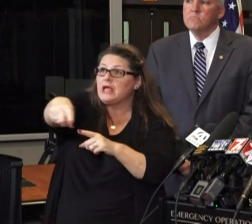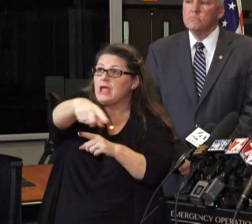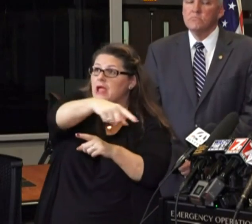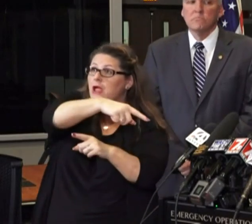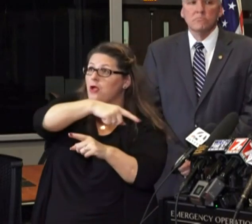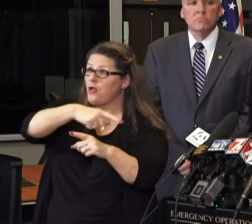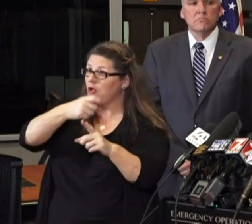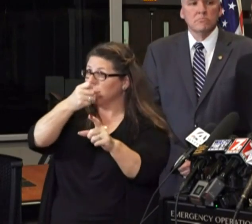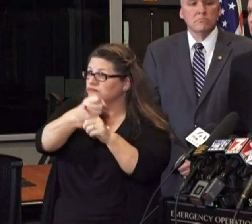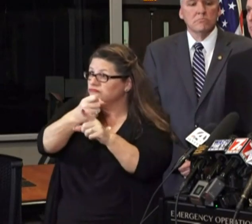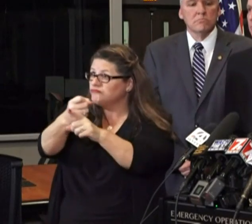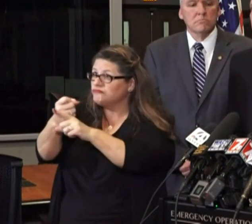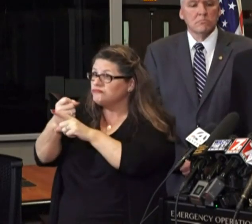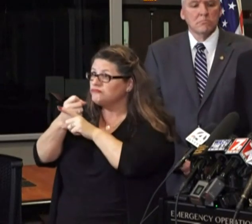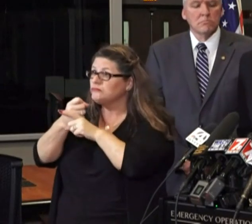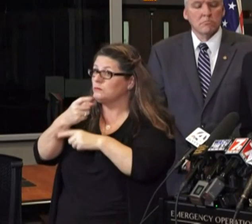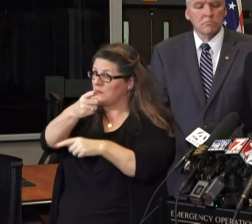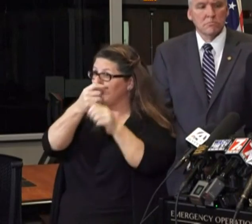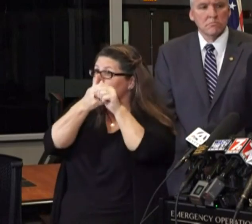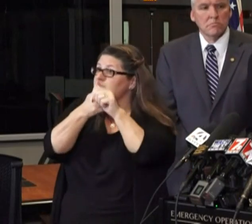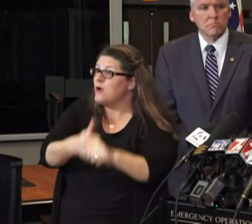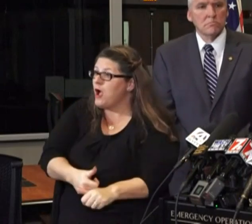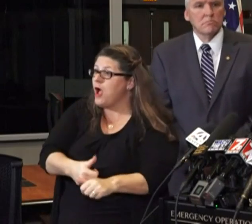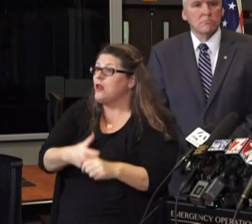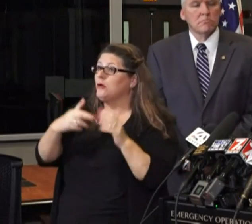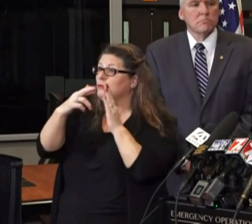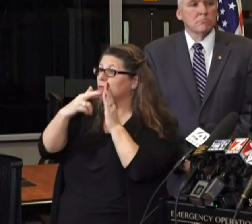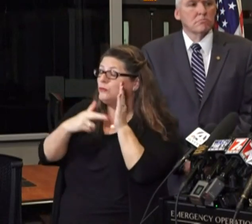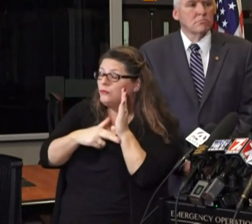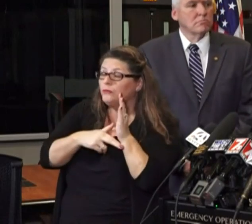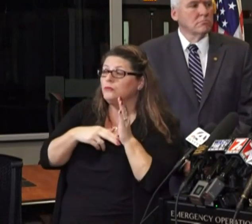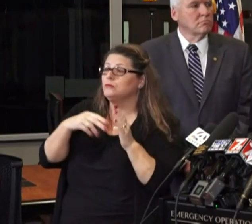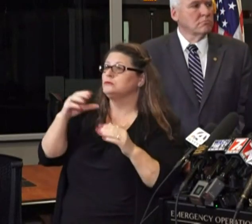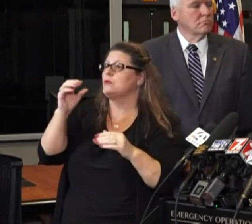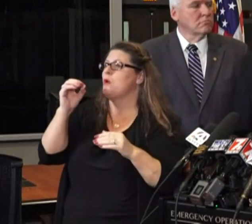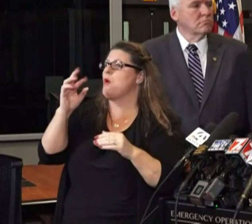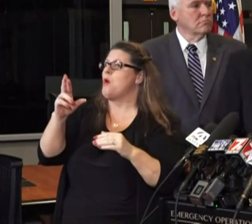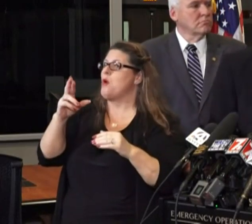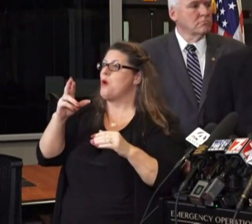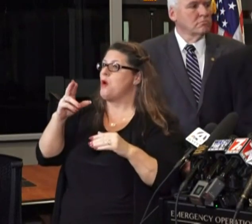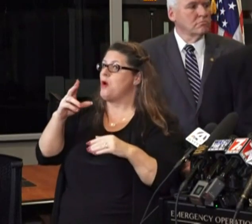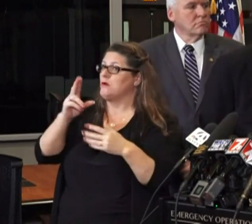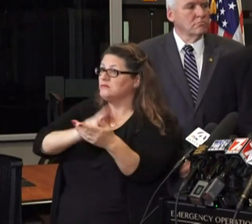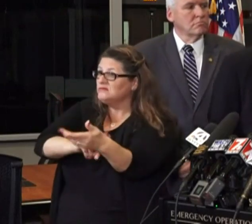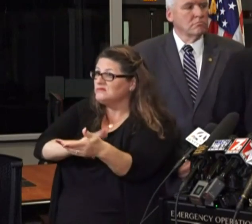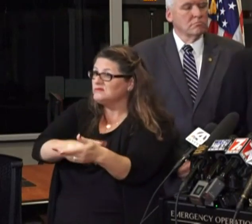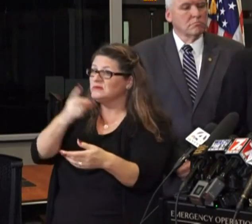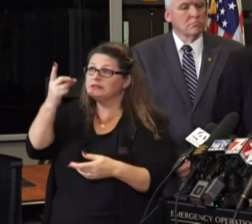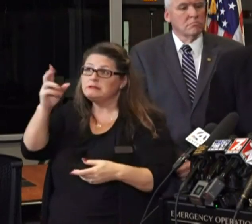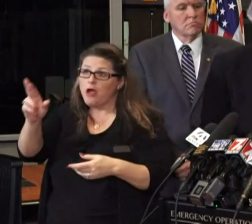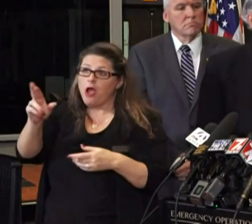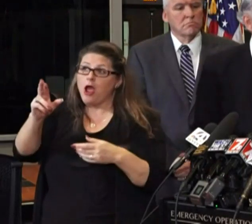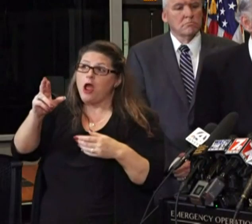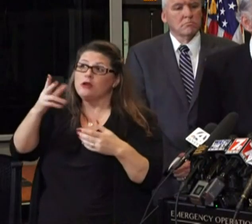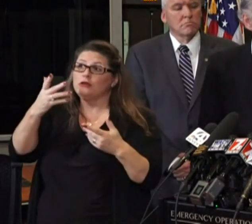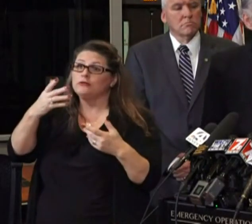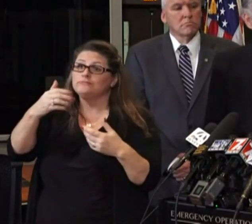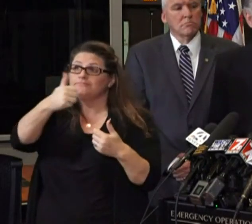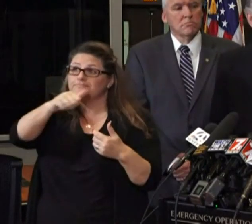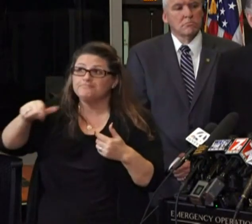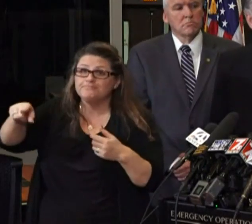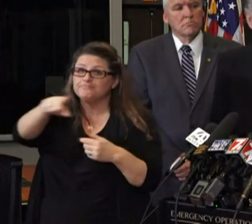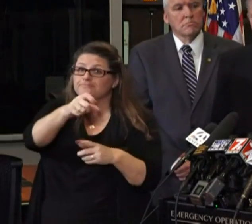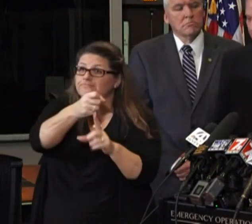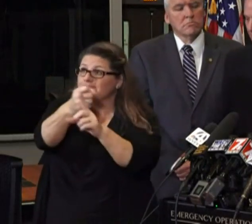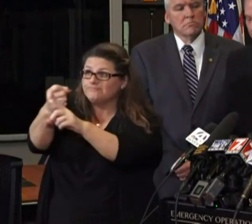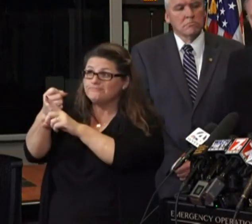following protocols for the coronavirus, or is there a possibility that some health care workers were exposed to it and didn't know what the So